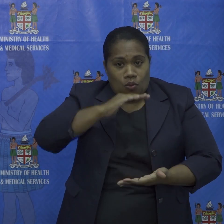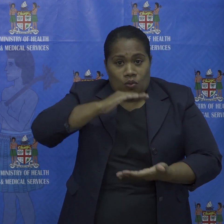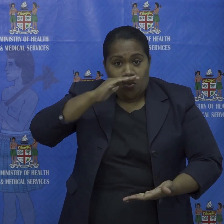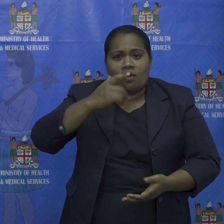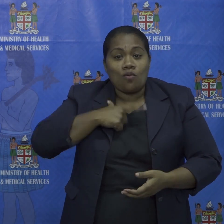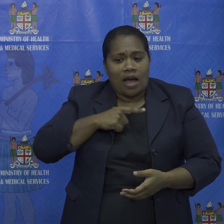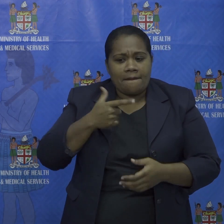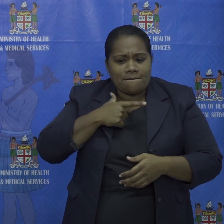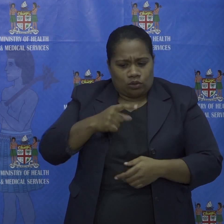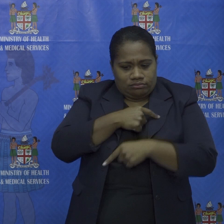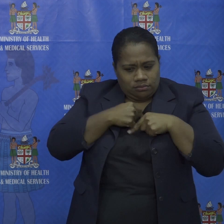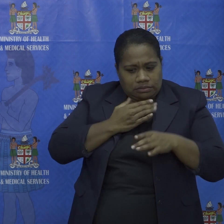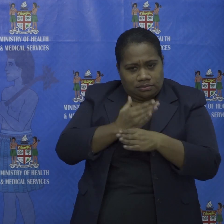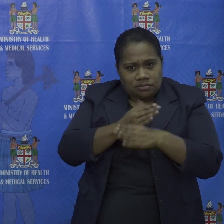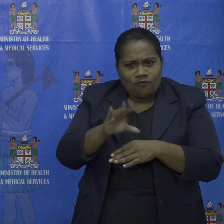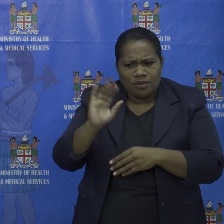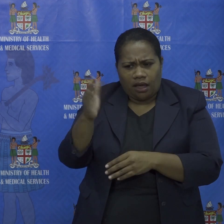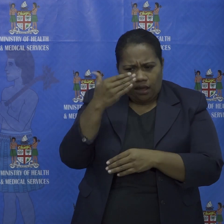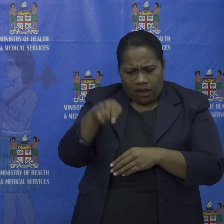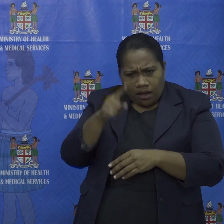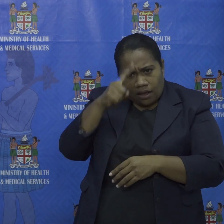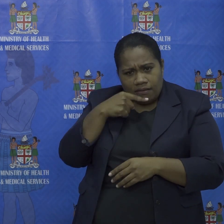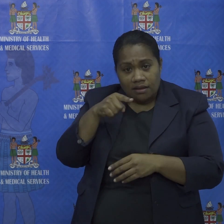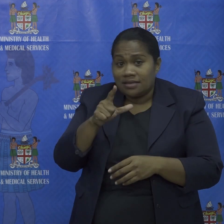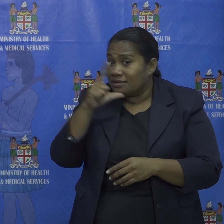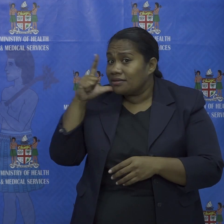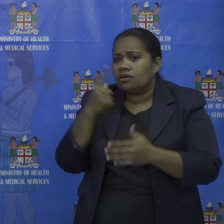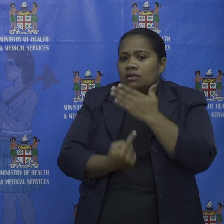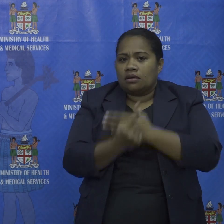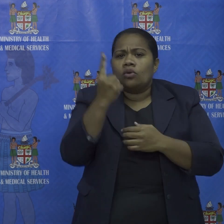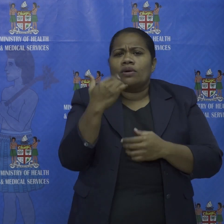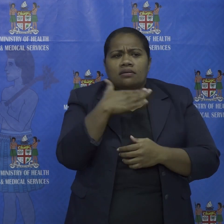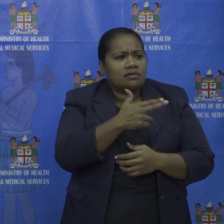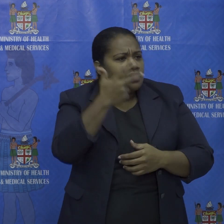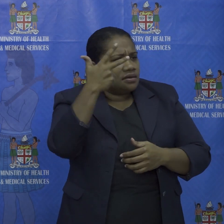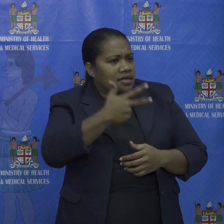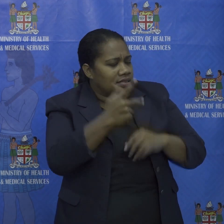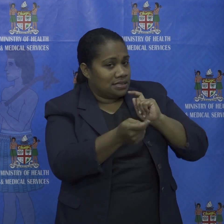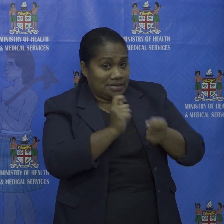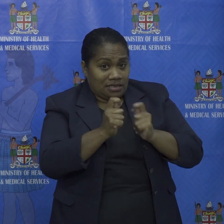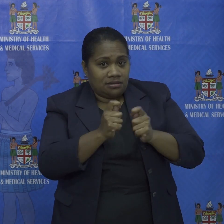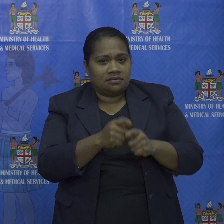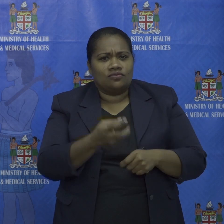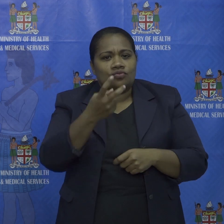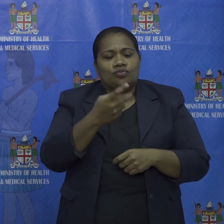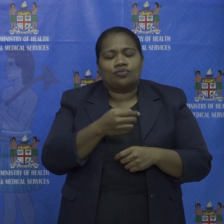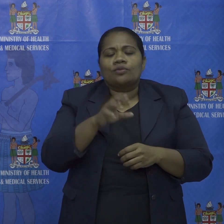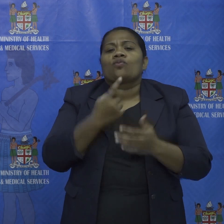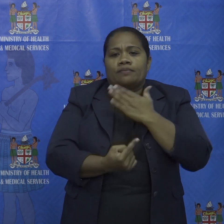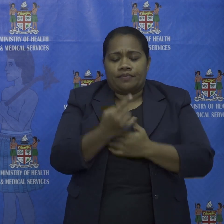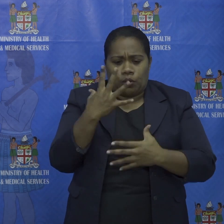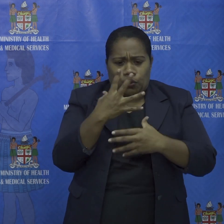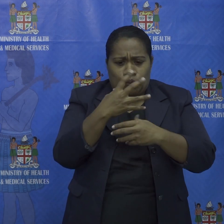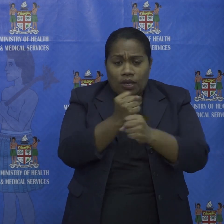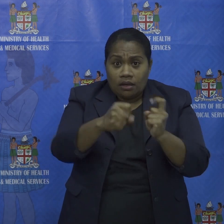recent cases, and yesterday we conducted 1,018 tests over a 24-hour period. Our overall test positivity